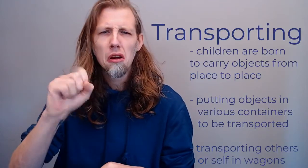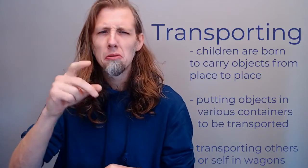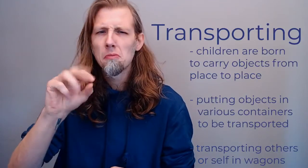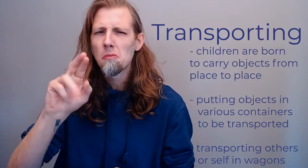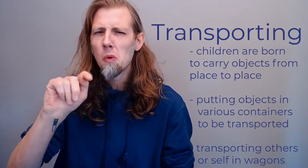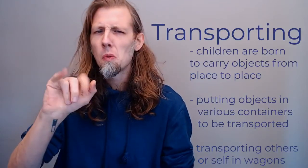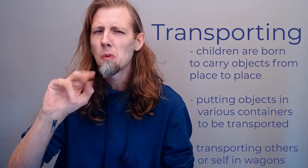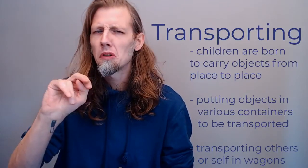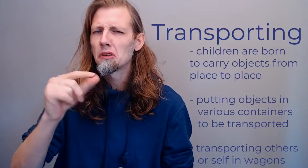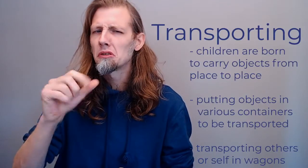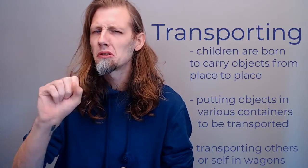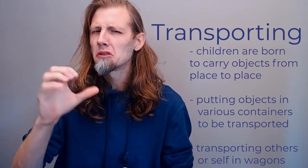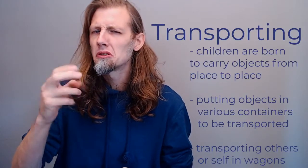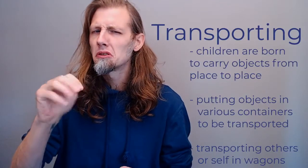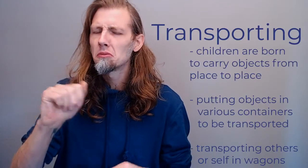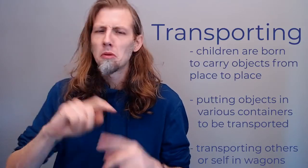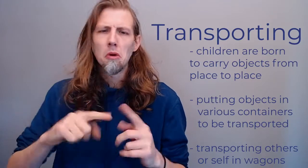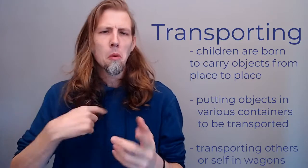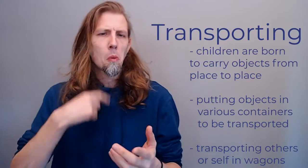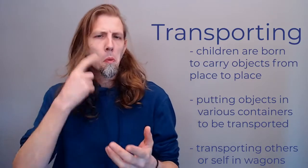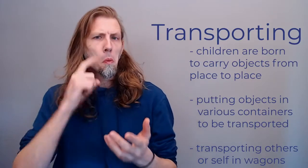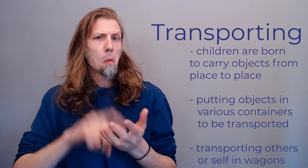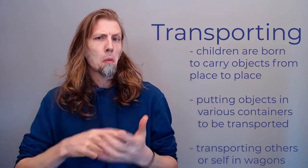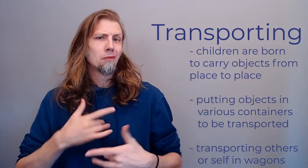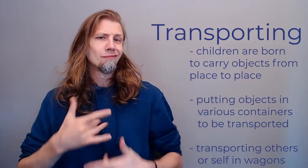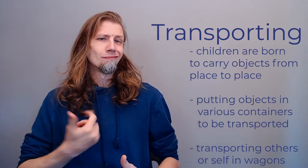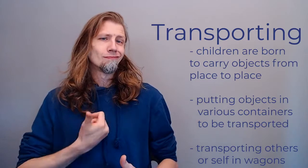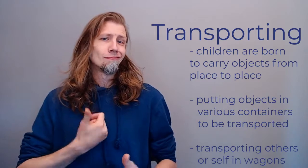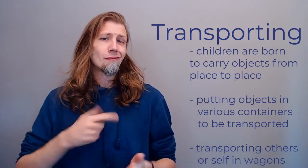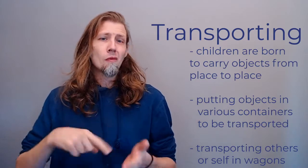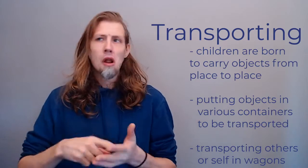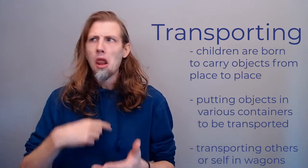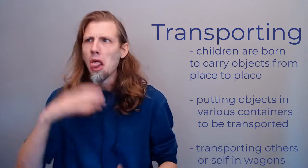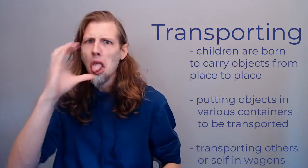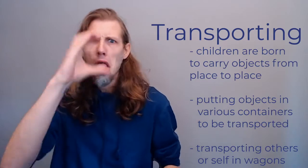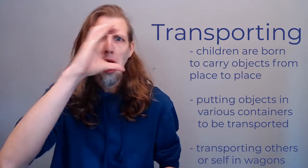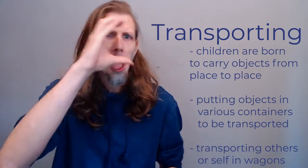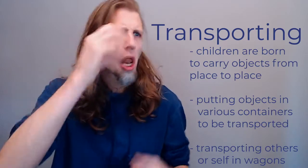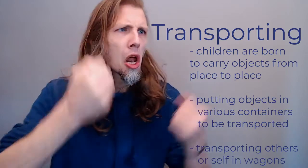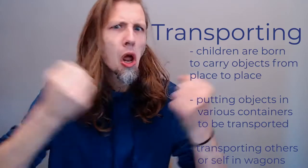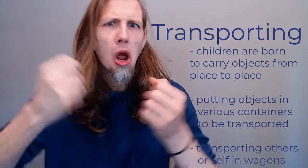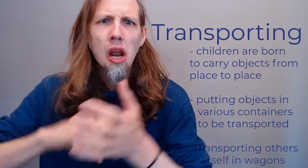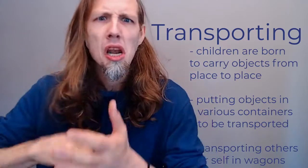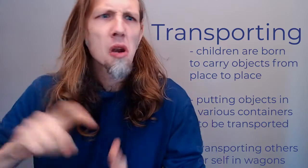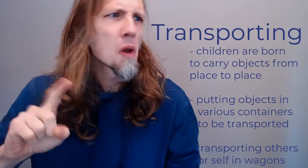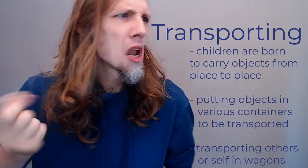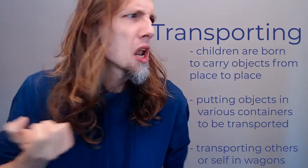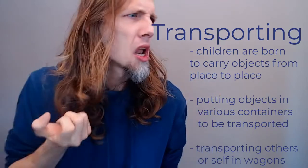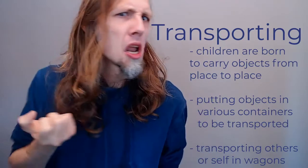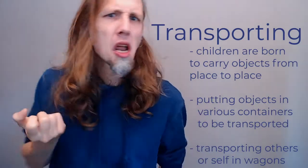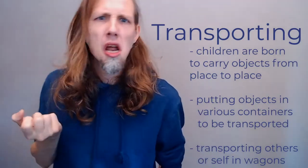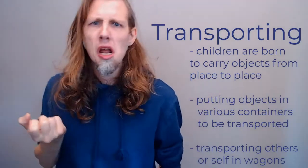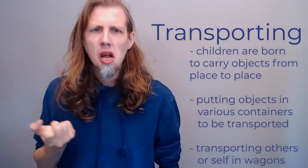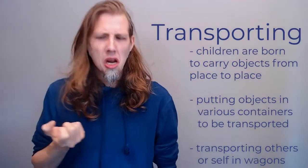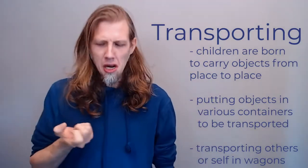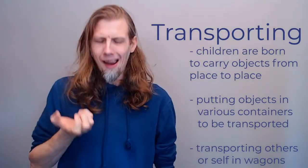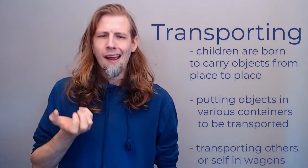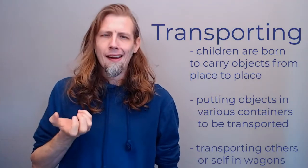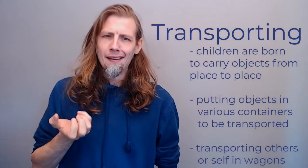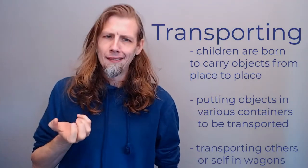schema, but sometimes I will find myself looking everywhere for my car keys, when in fact, they've been in